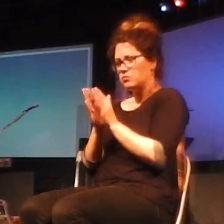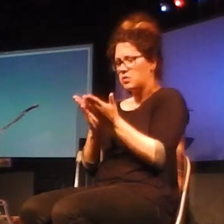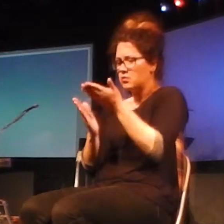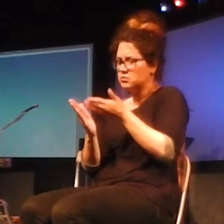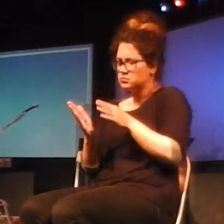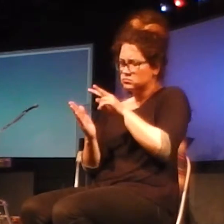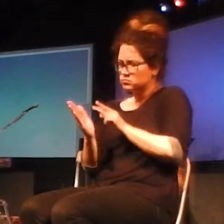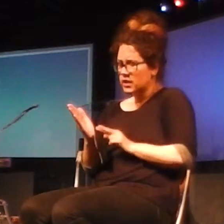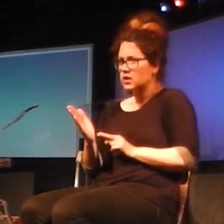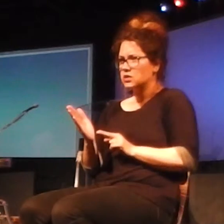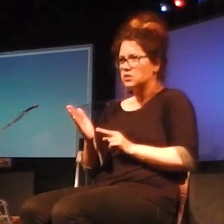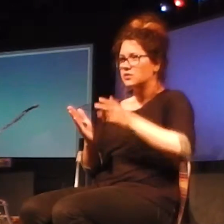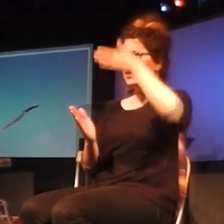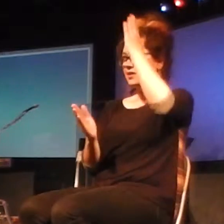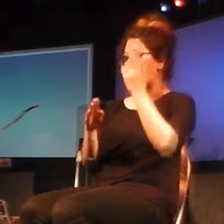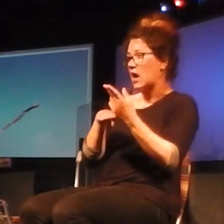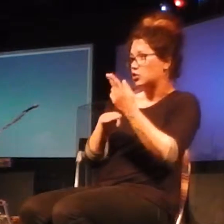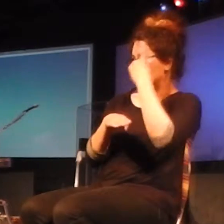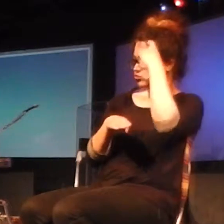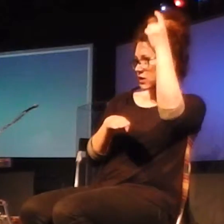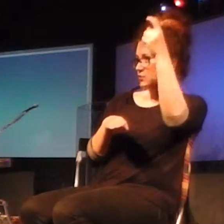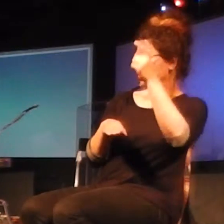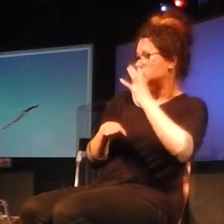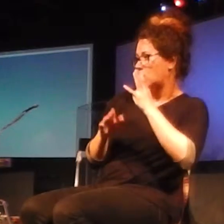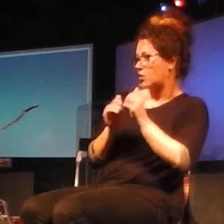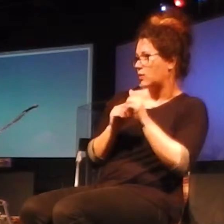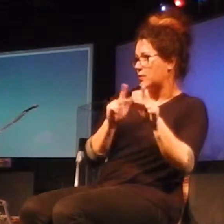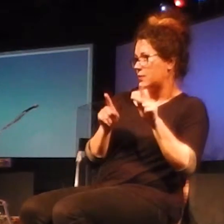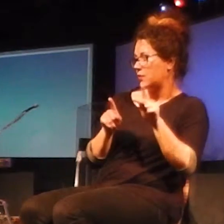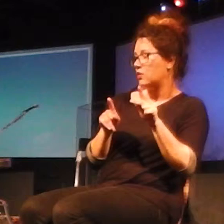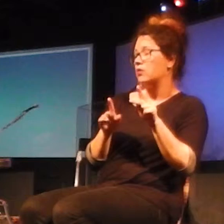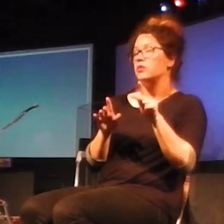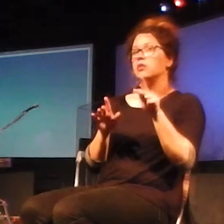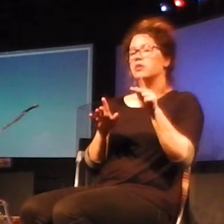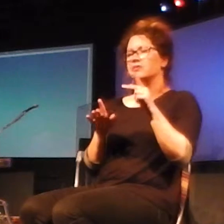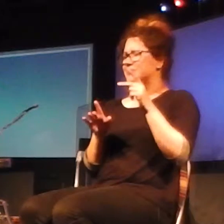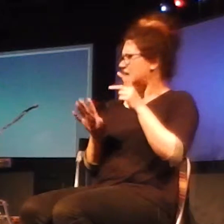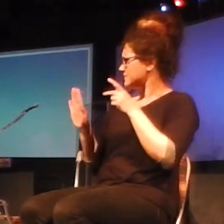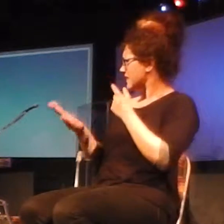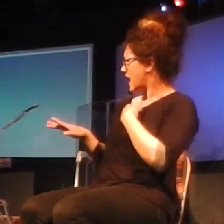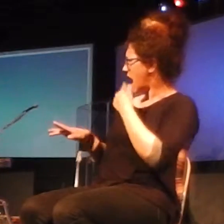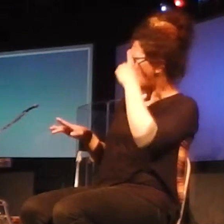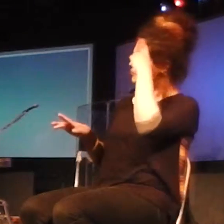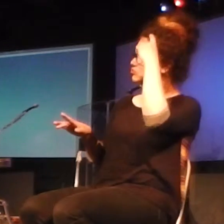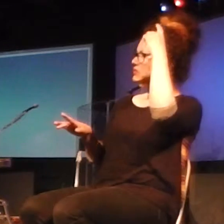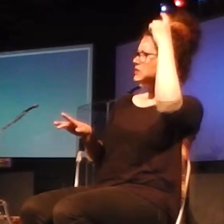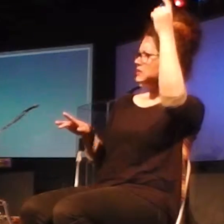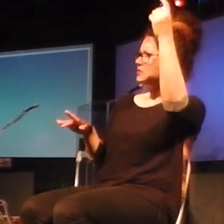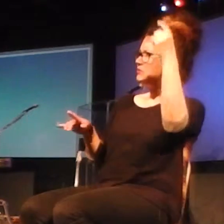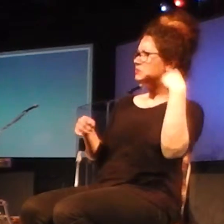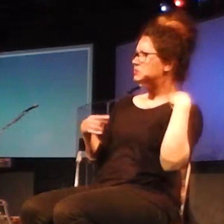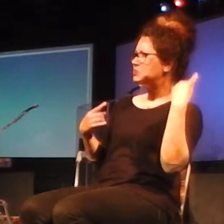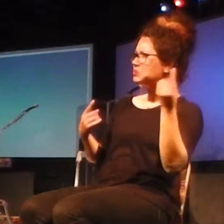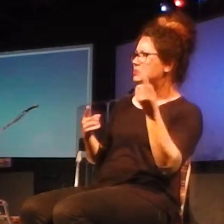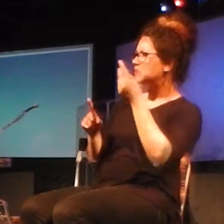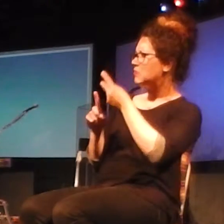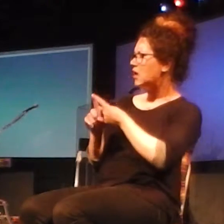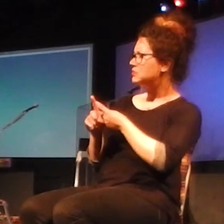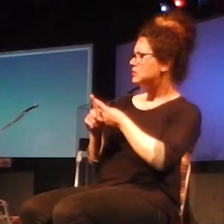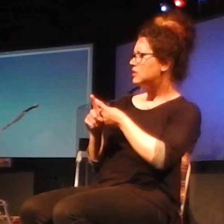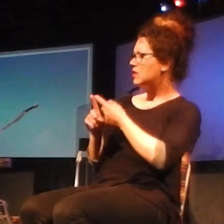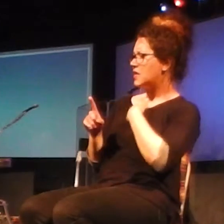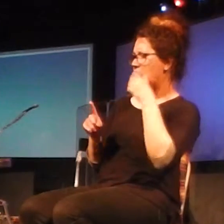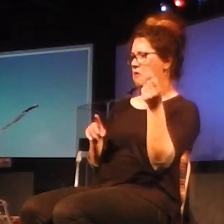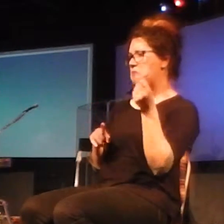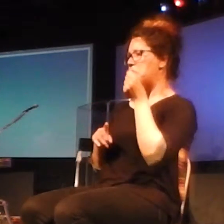dreams. And so he says to me, I've been having dreams the last few months. But in these dreams, like I'm actually stepping up into a functional lead pastor role